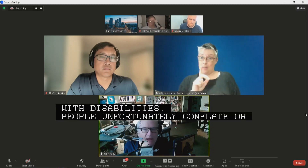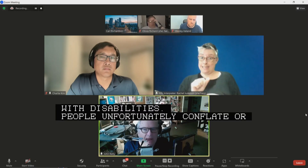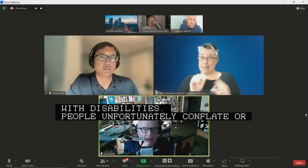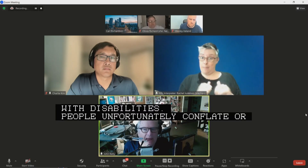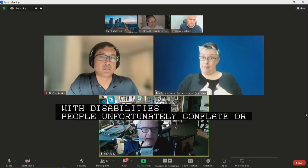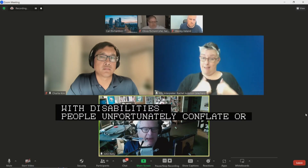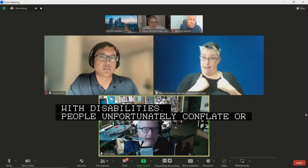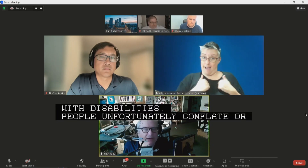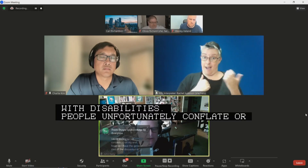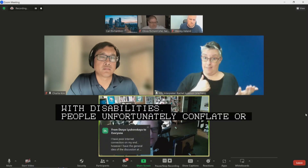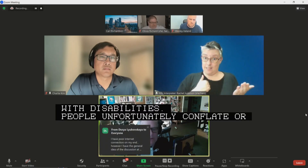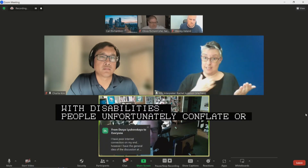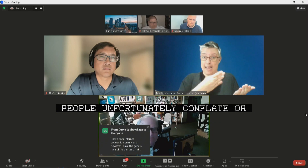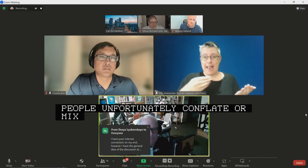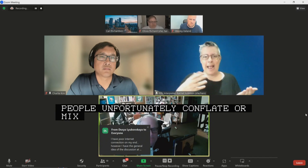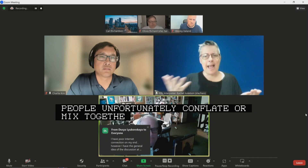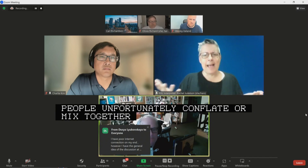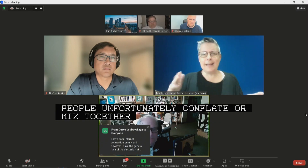lives and